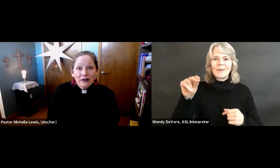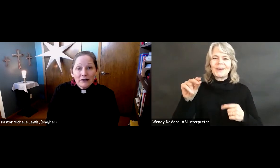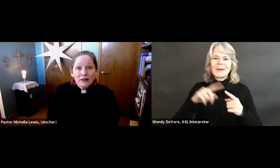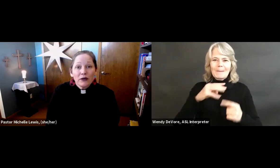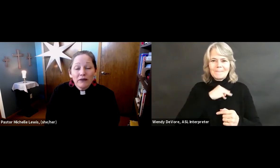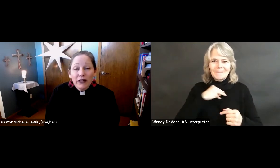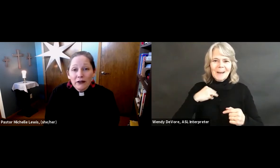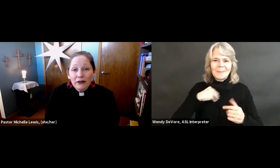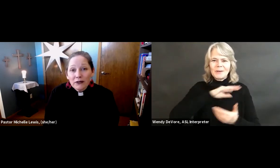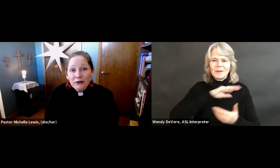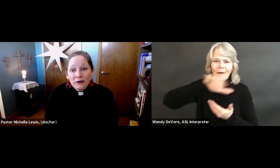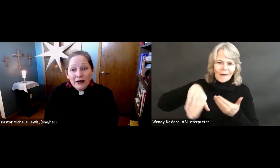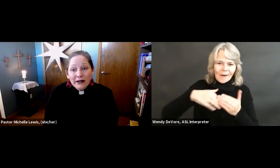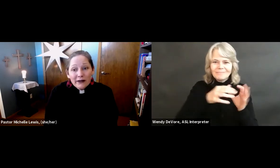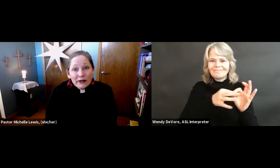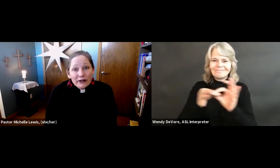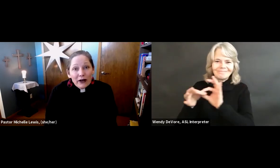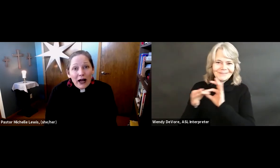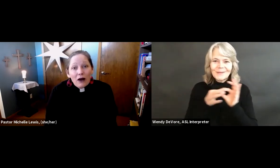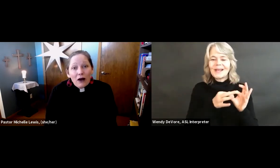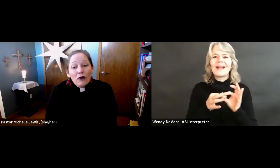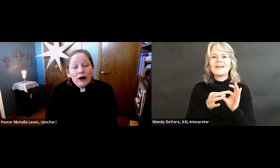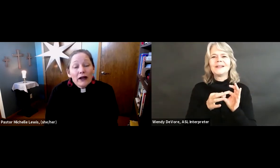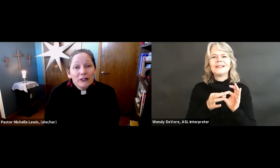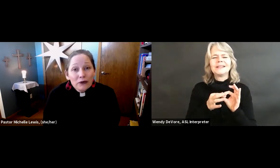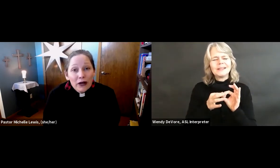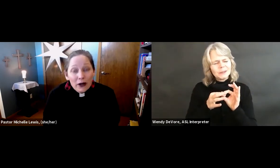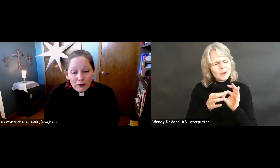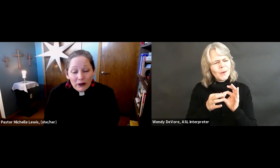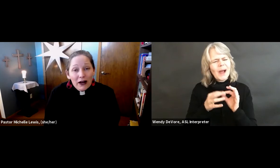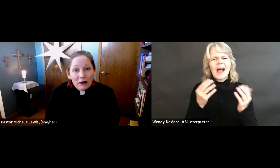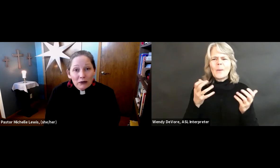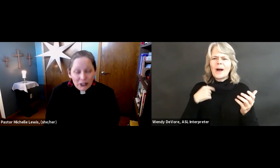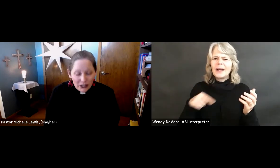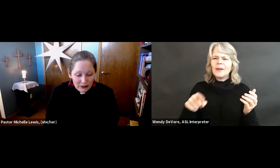So we invite you to wonder, how can you help accomplish this mission?